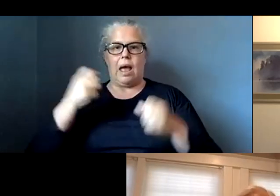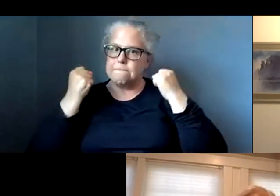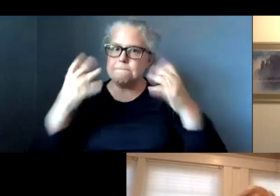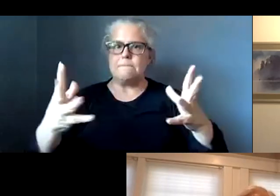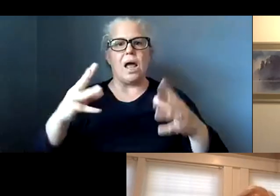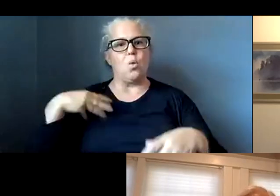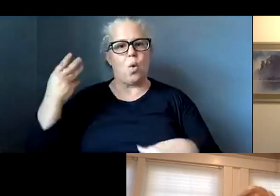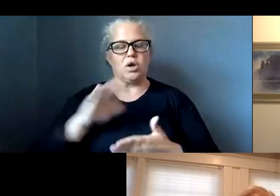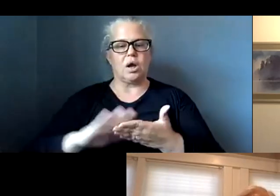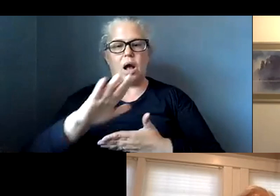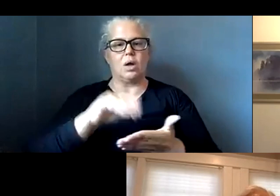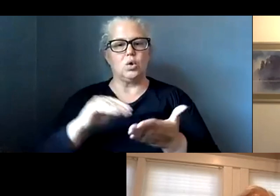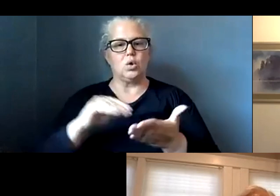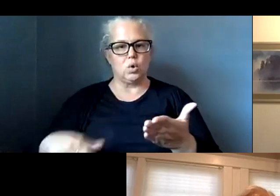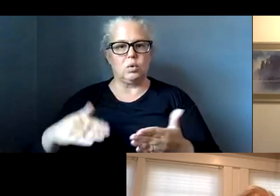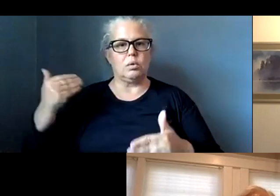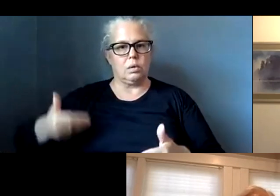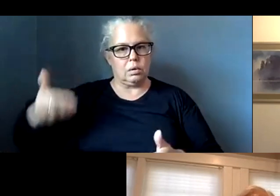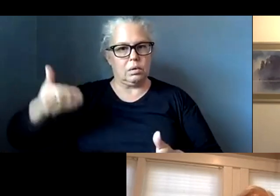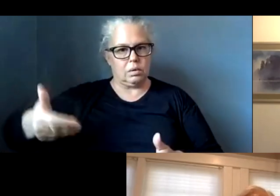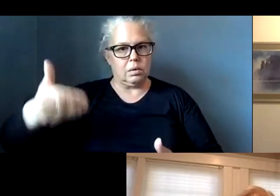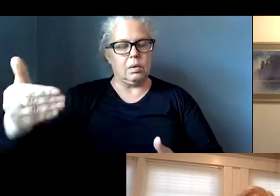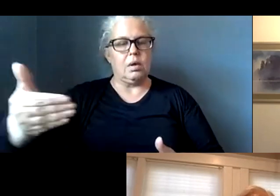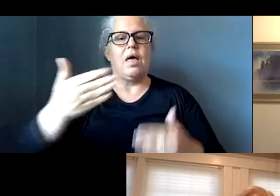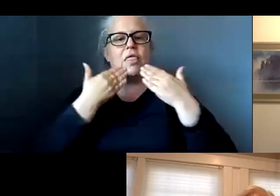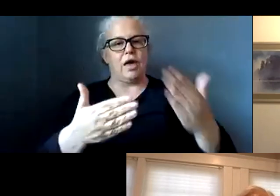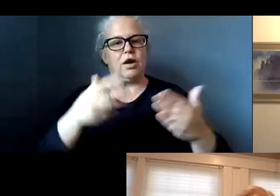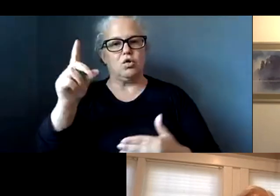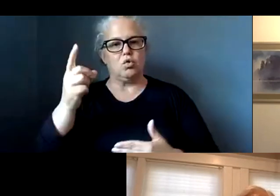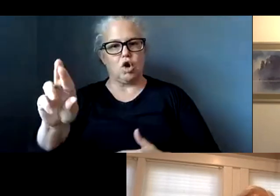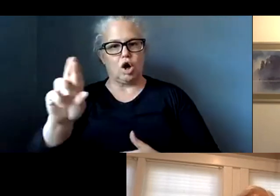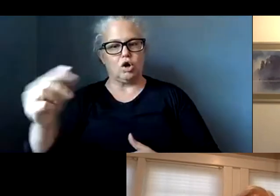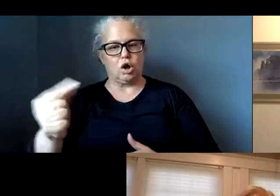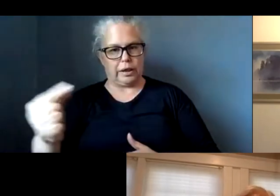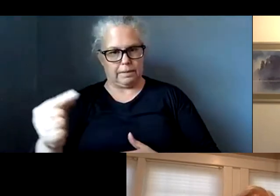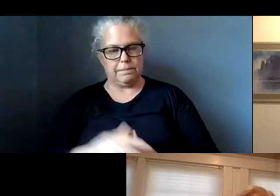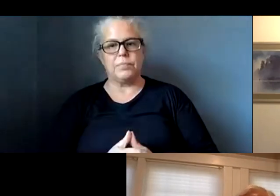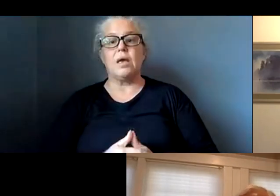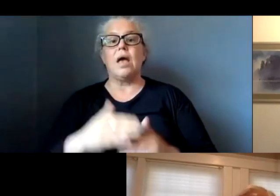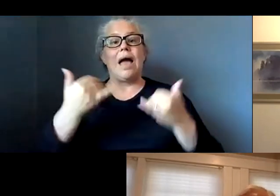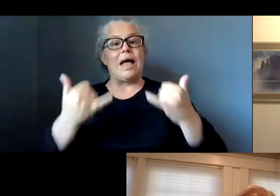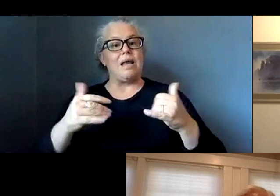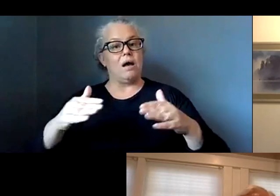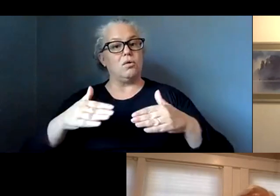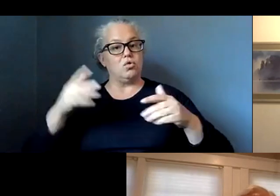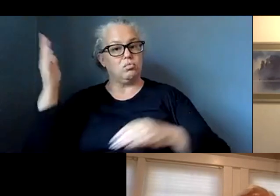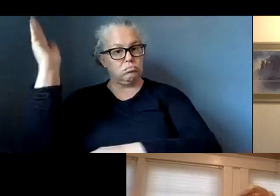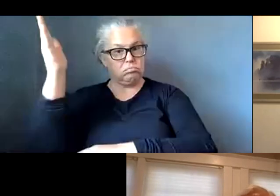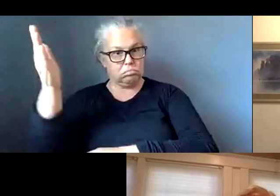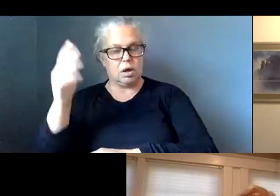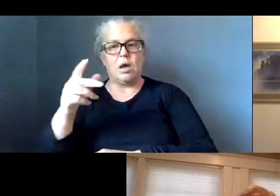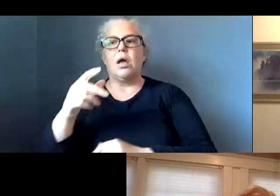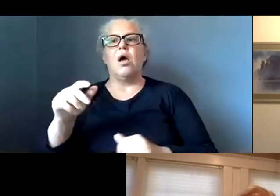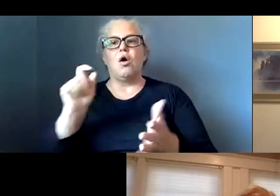College students, thanks to Dr. Gillin. And now, here to speak about this book and the experiences that informed it is